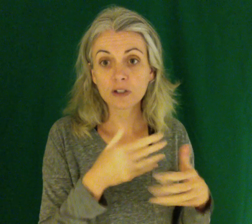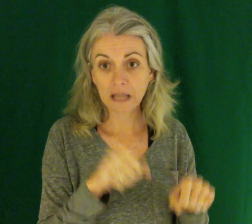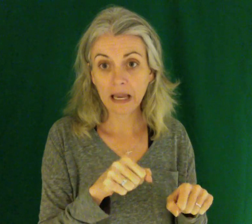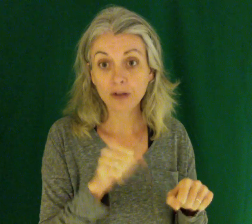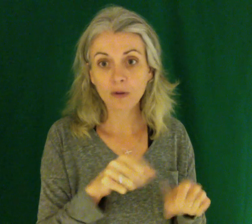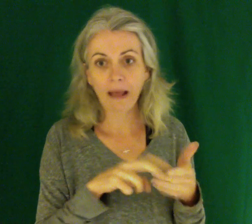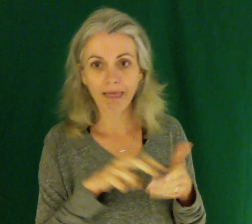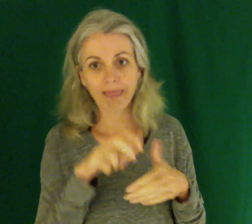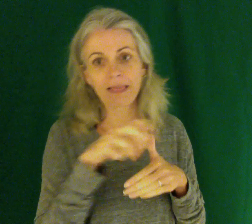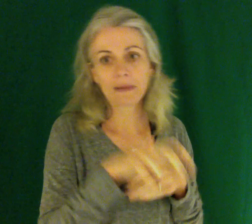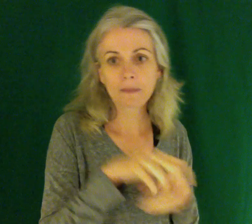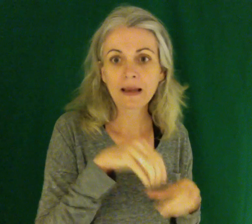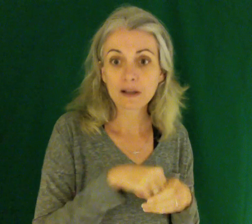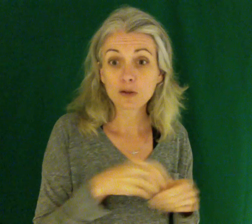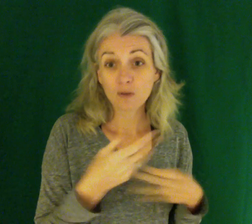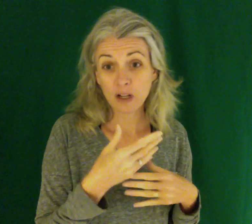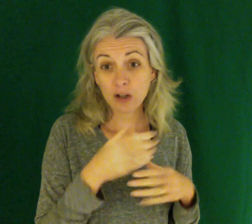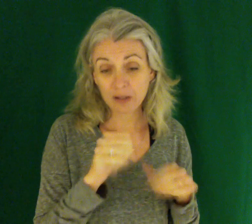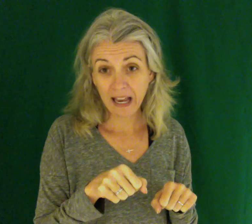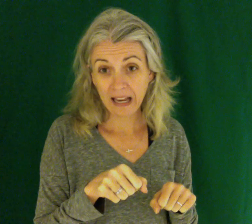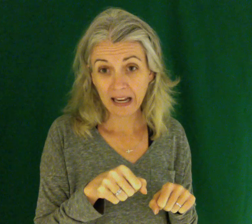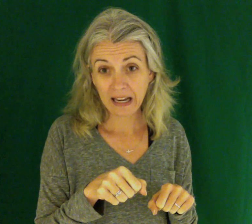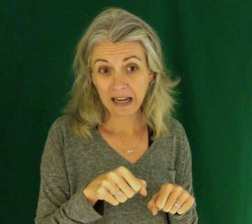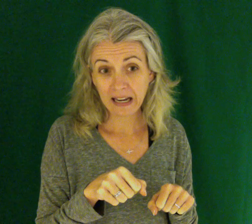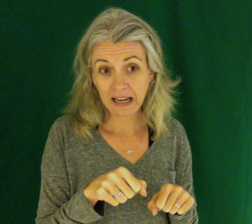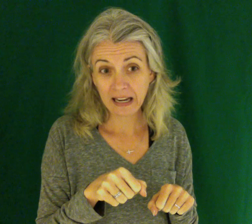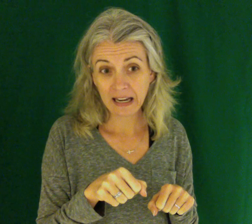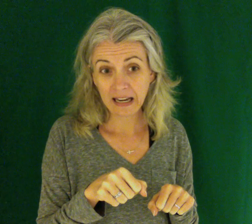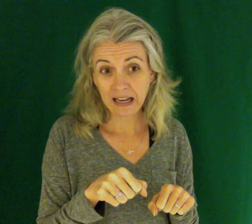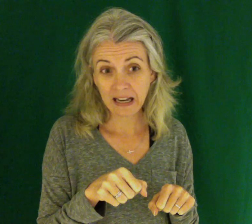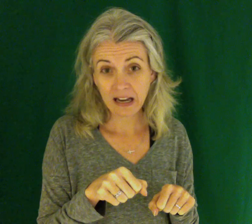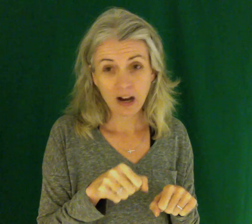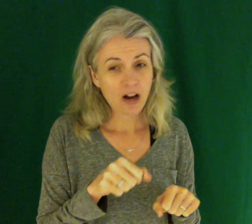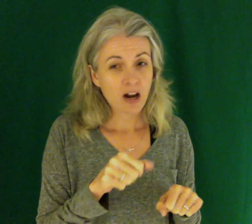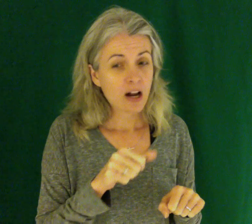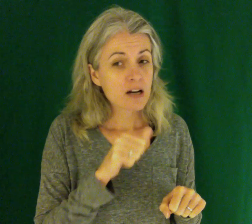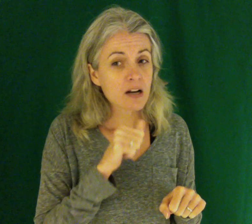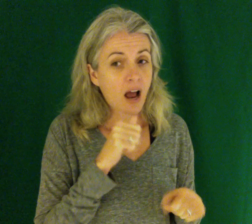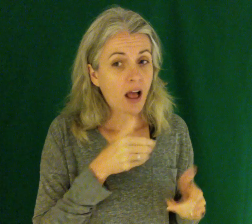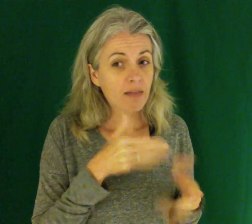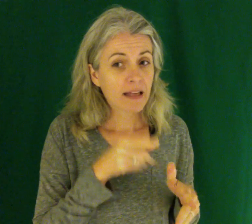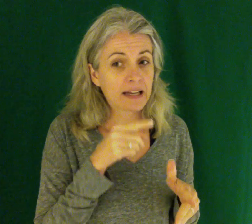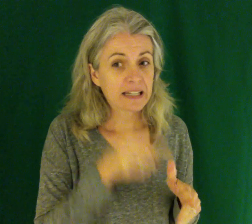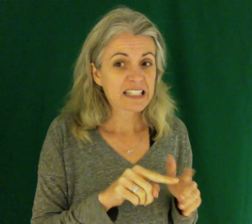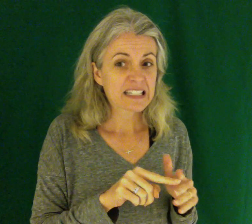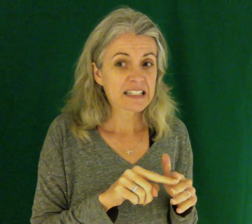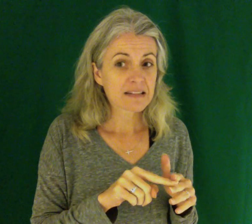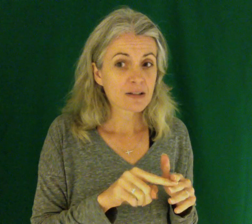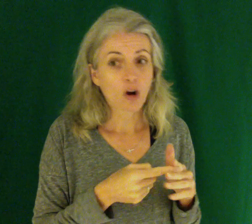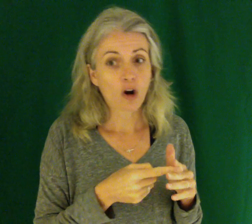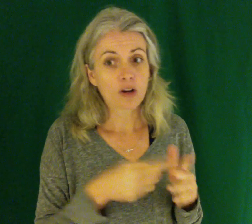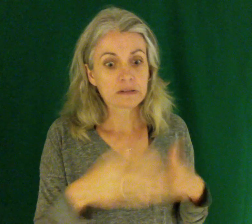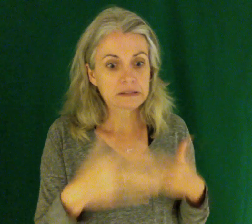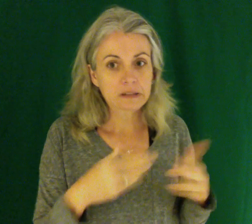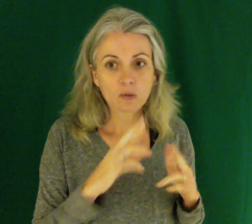it. Rather than having it set off this chain reaction, the fear itself